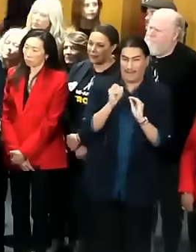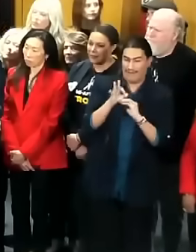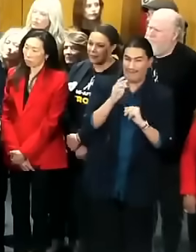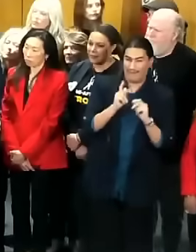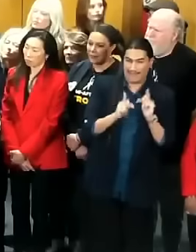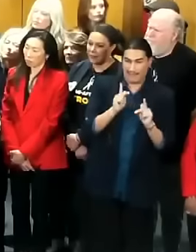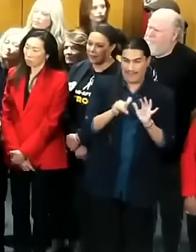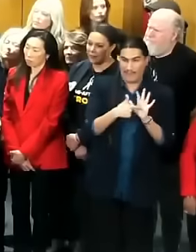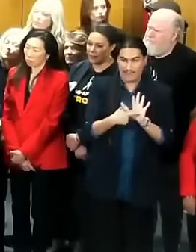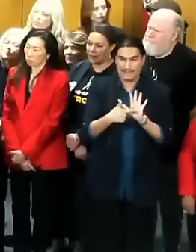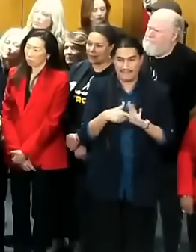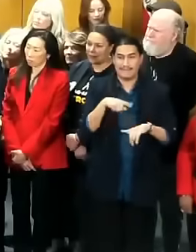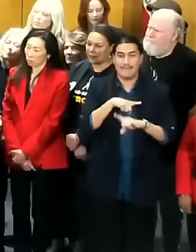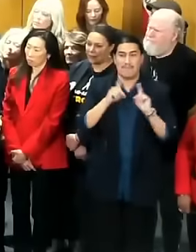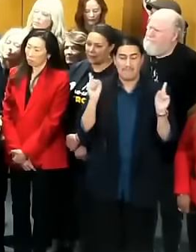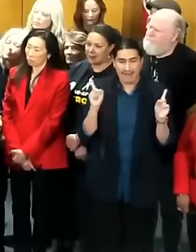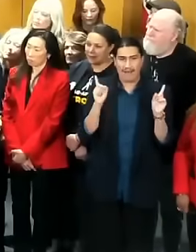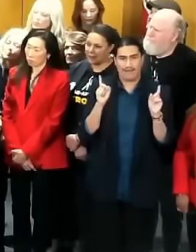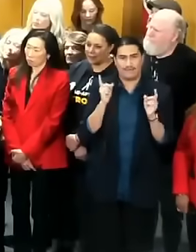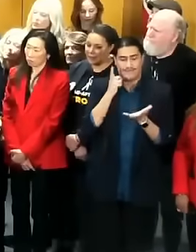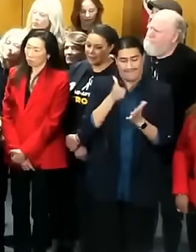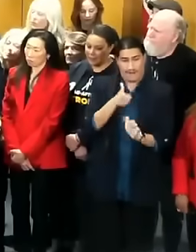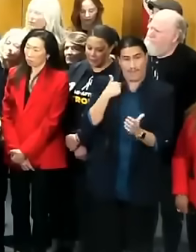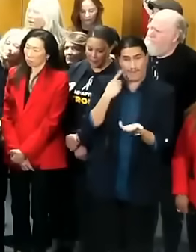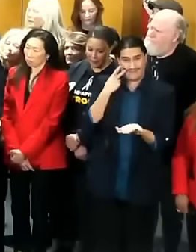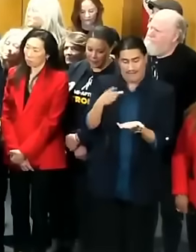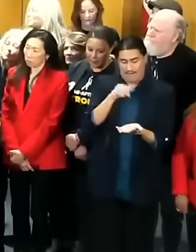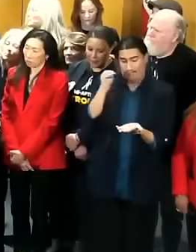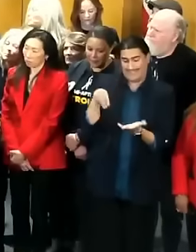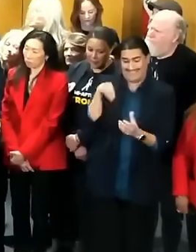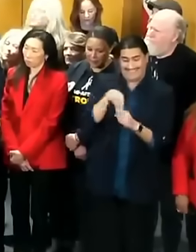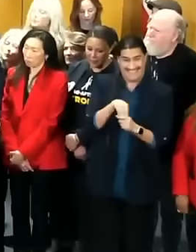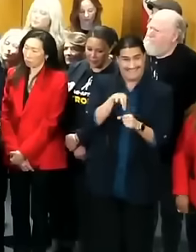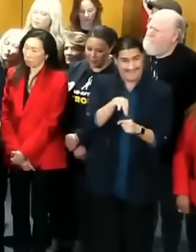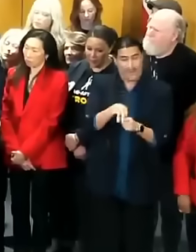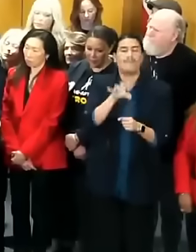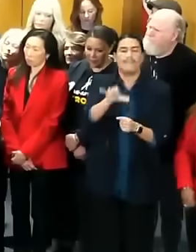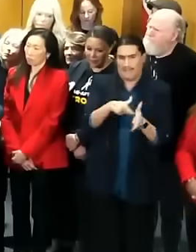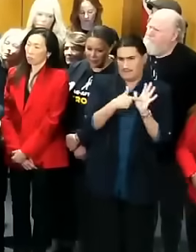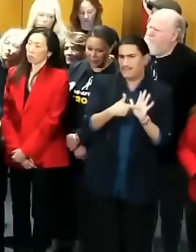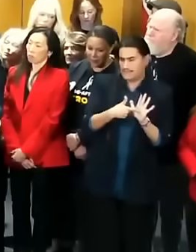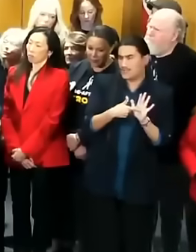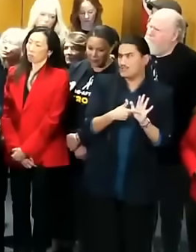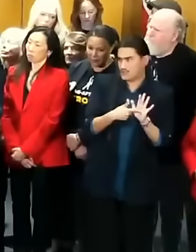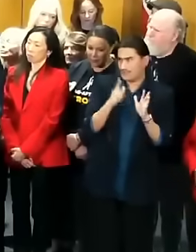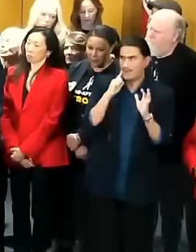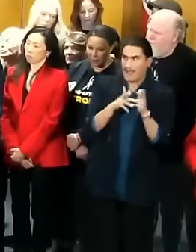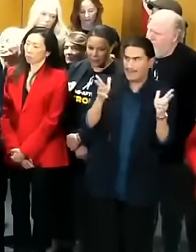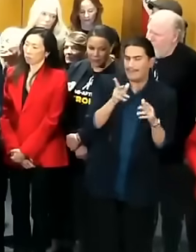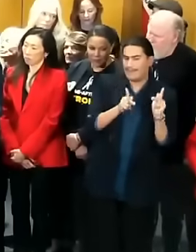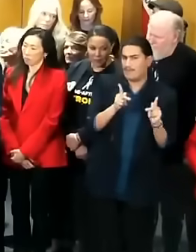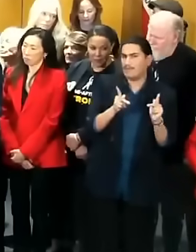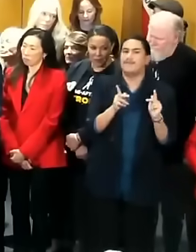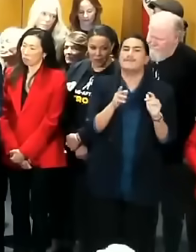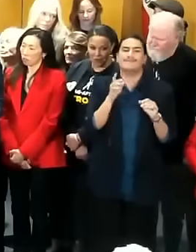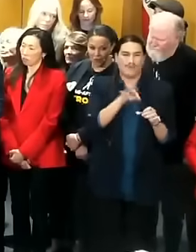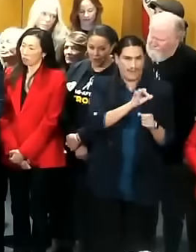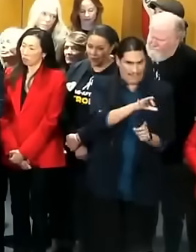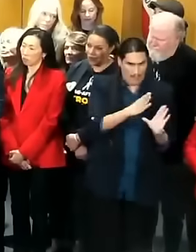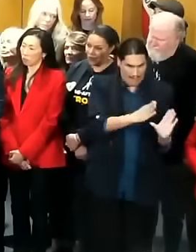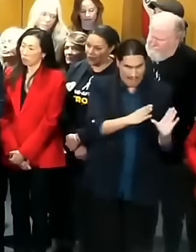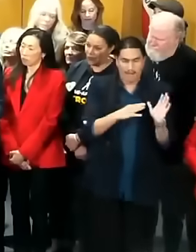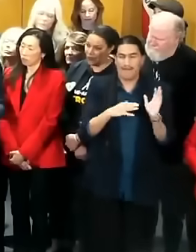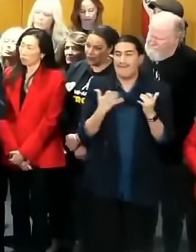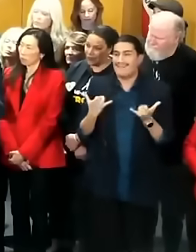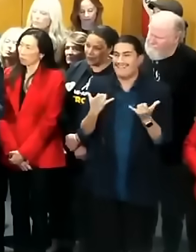represents, but you can tell based on the percentage of the vote, that's the representation of the underlying membership that's reflected there. And